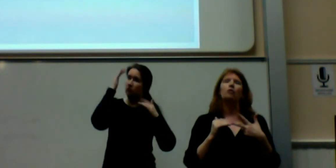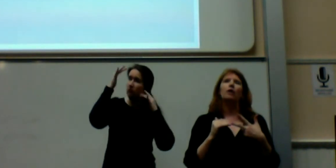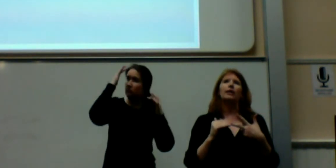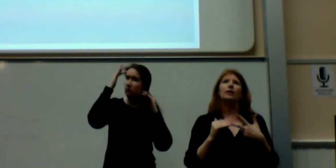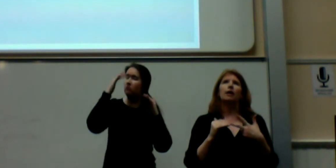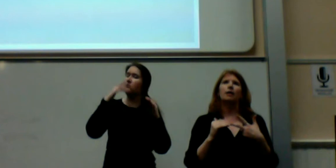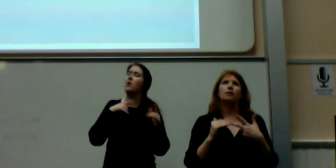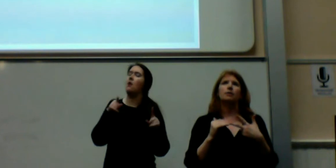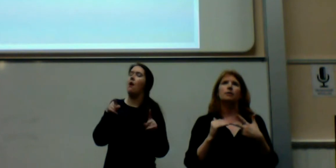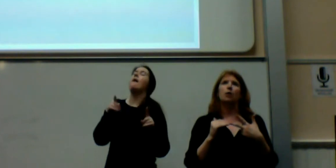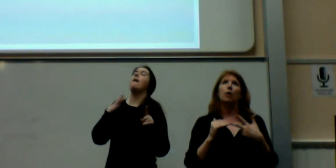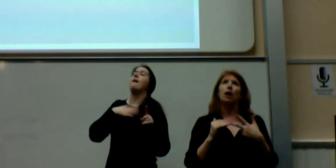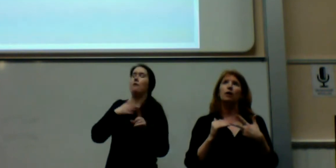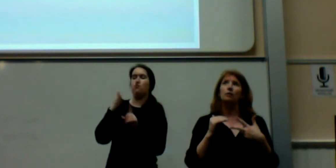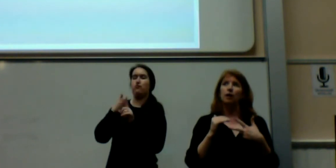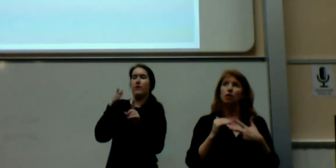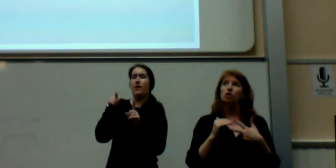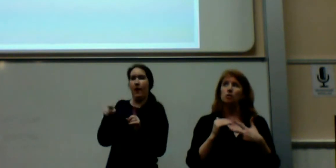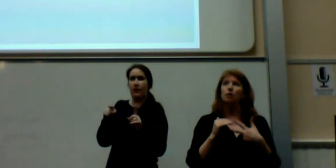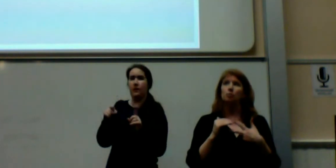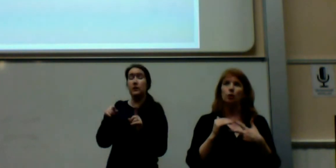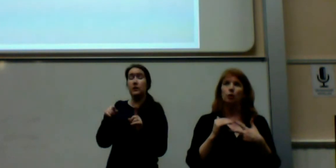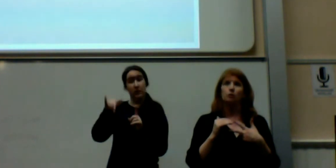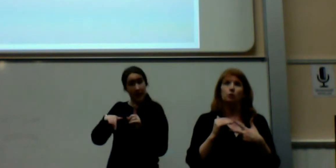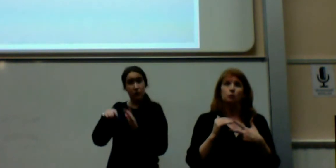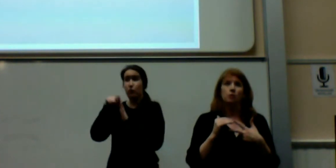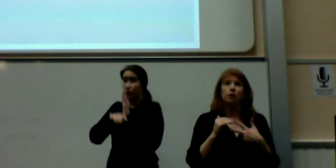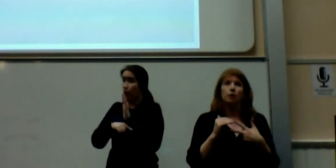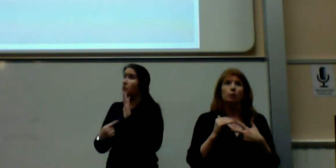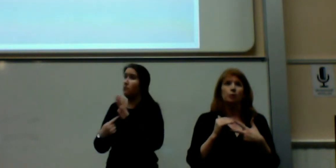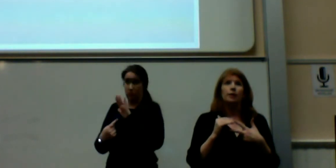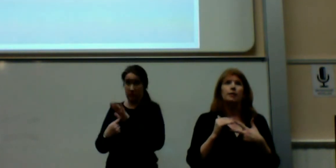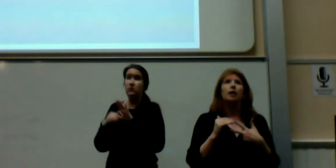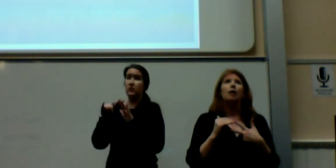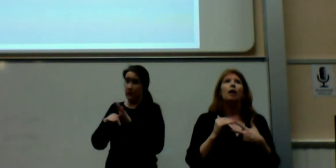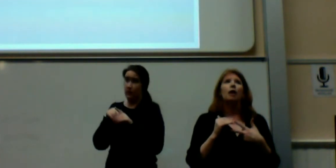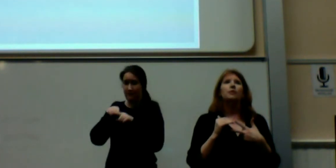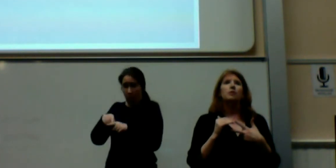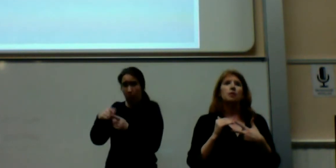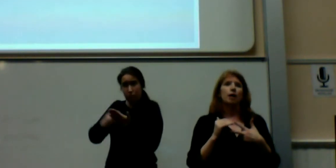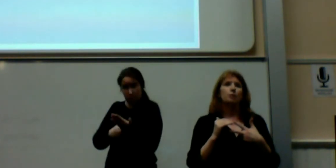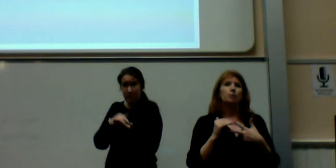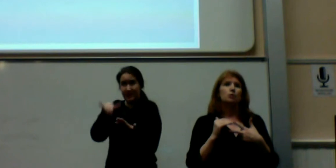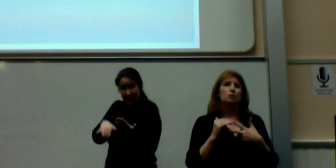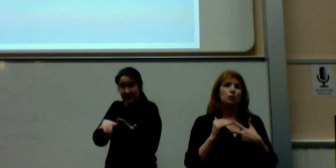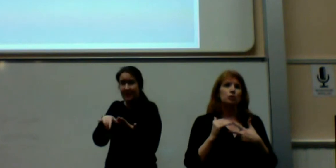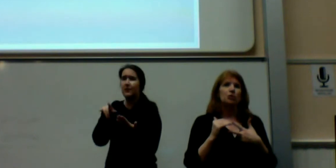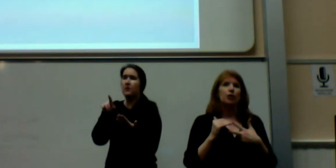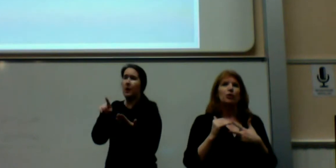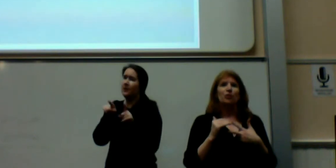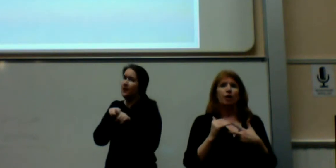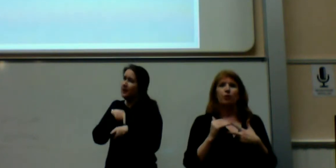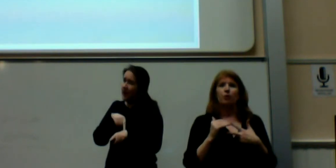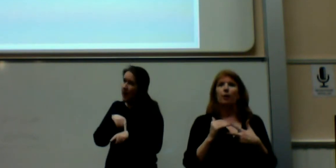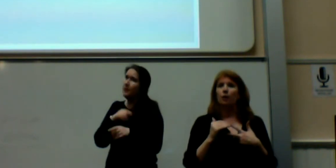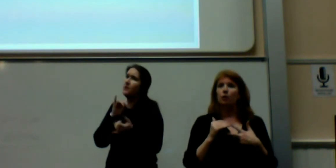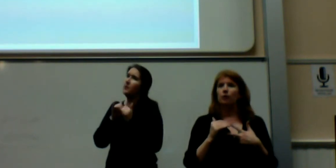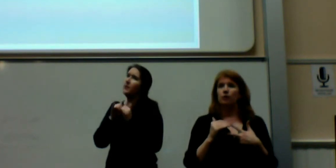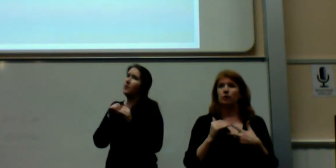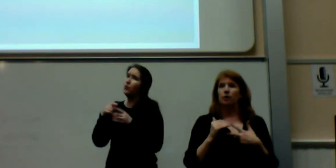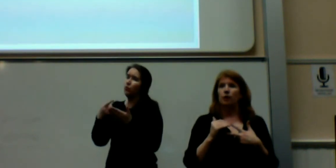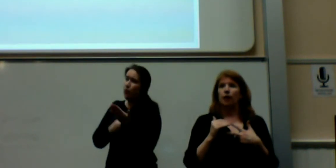thinker recognizes that while conventions are important, rules are important, oftentimes rules favor